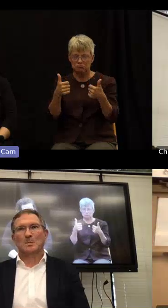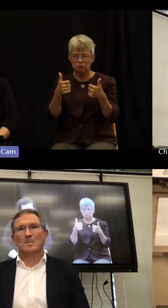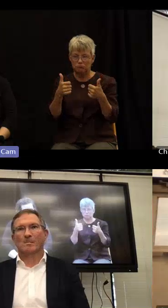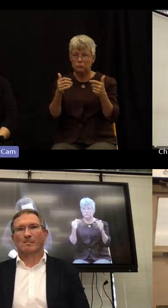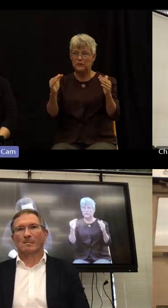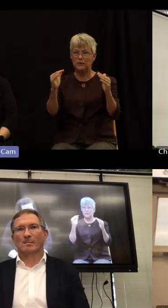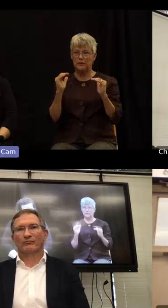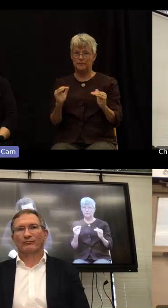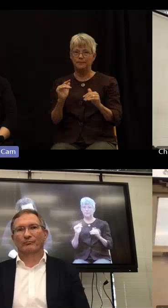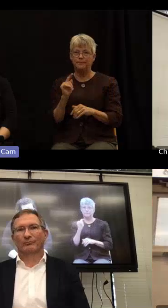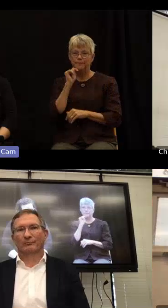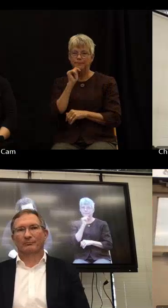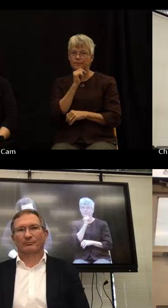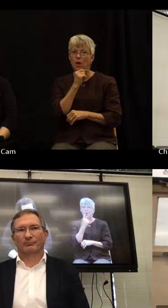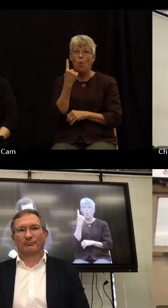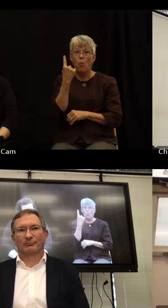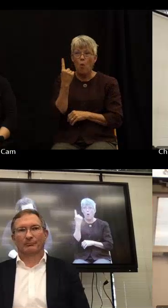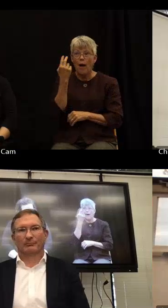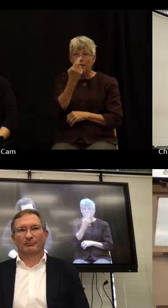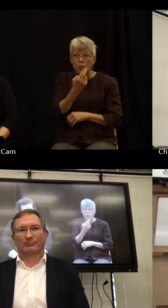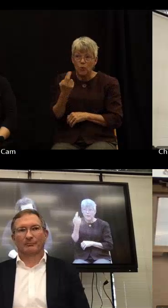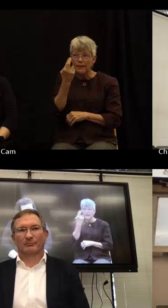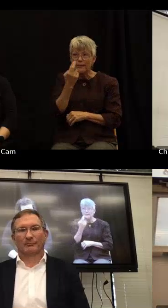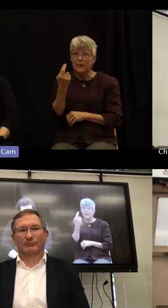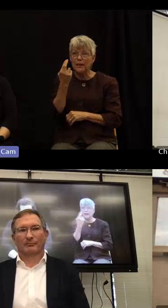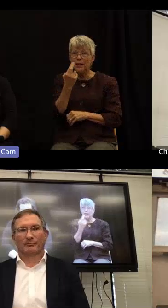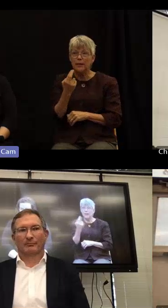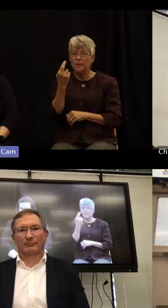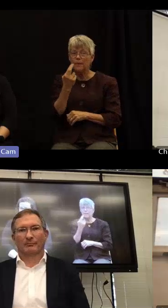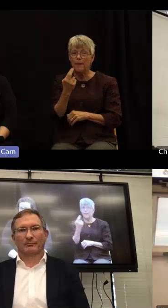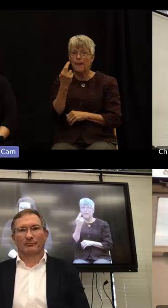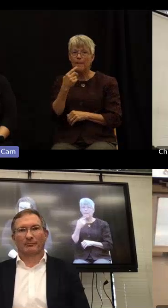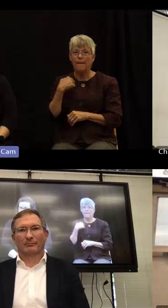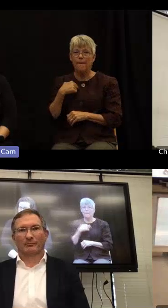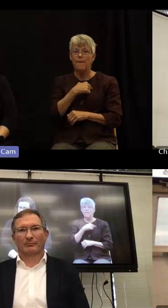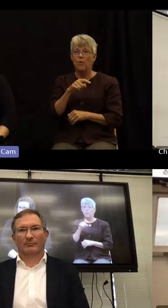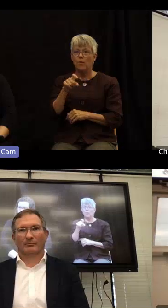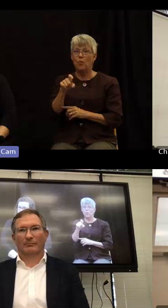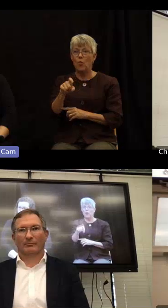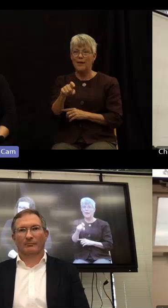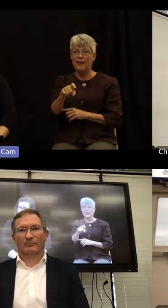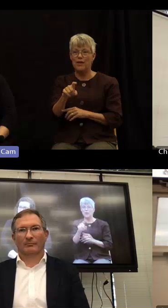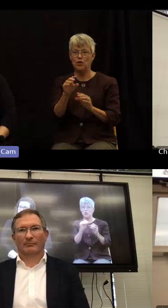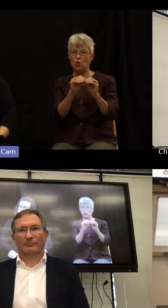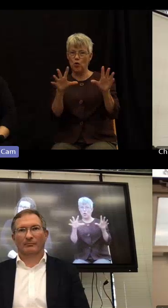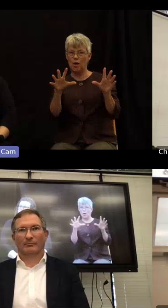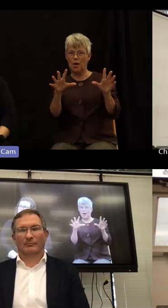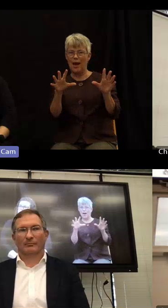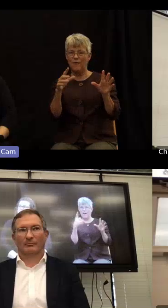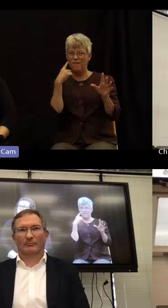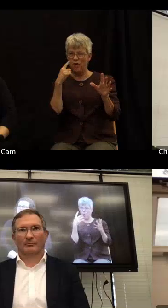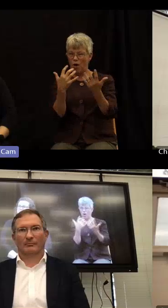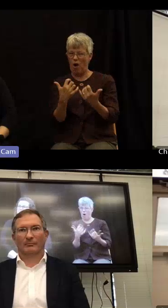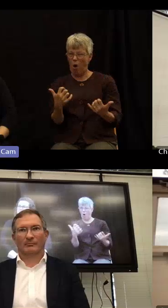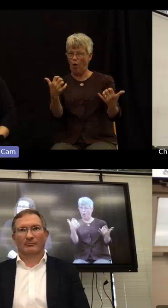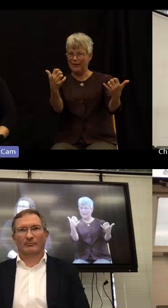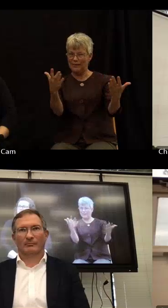and one of the reasons, I guess we need to clarify for the audience is that,